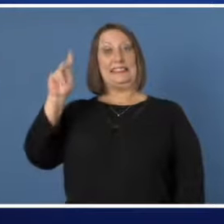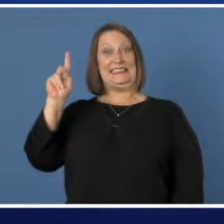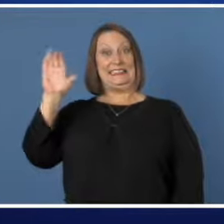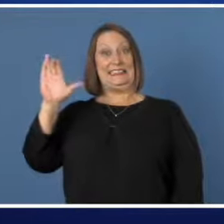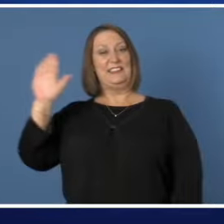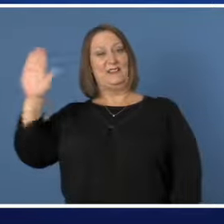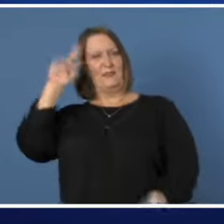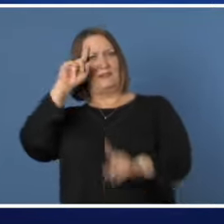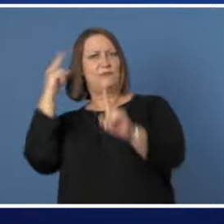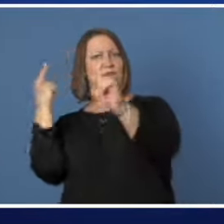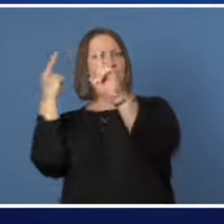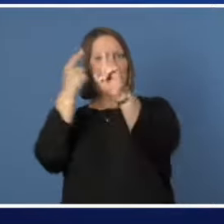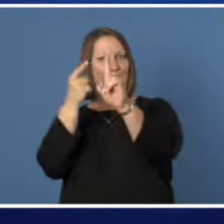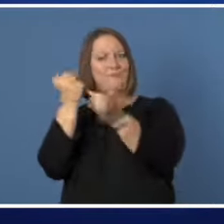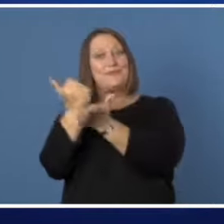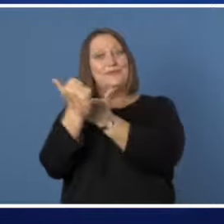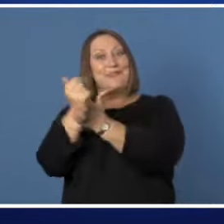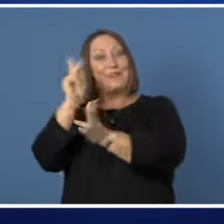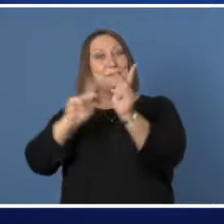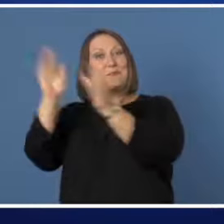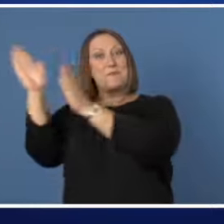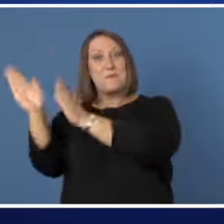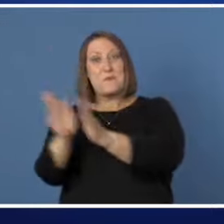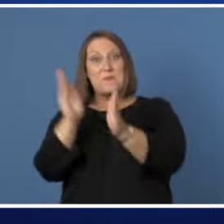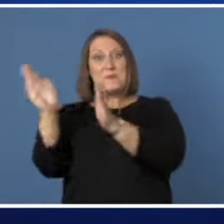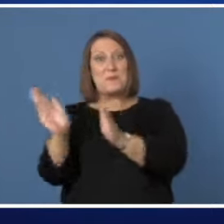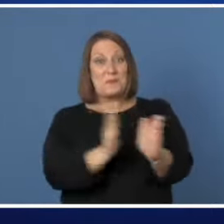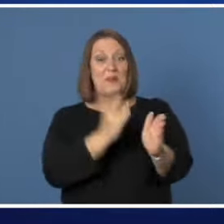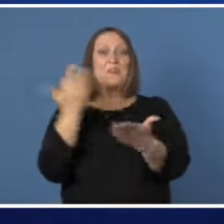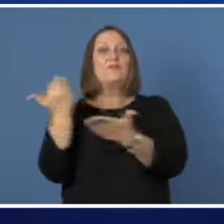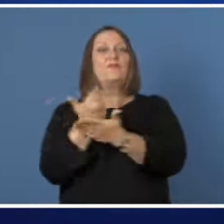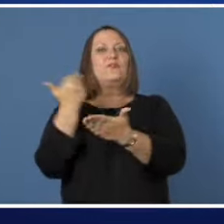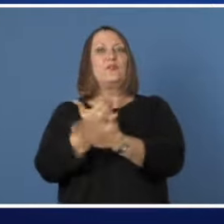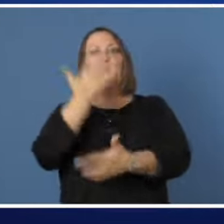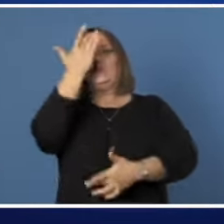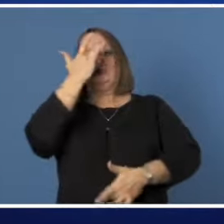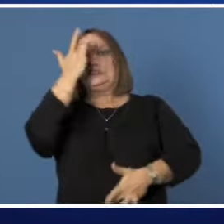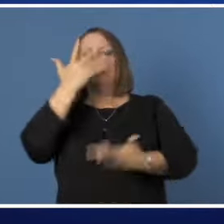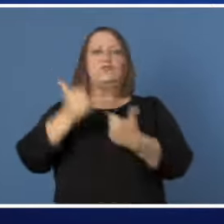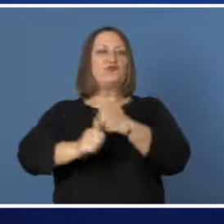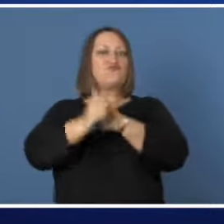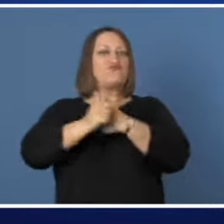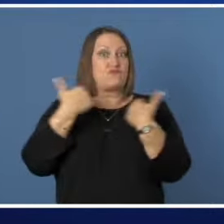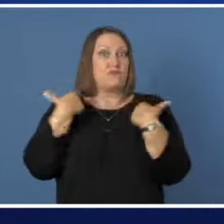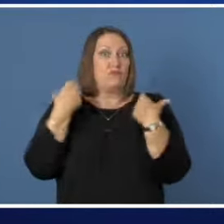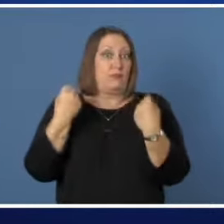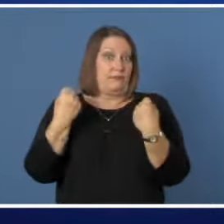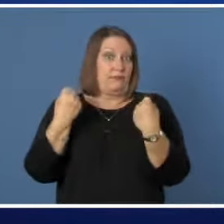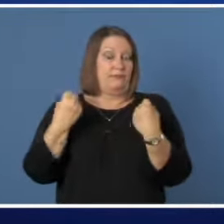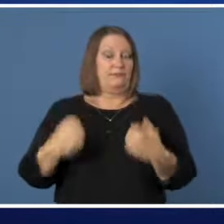Preparing people for emerging health threats is one of CDC's overarching goals.